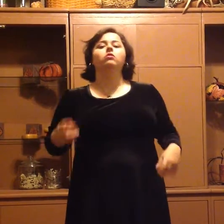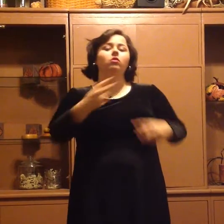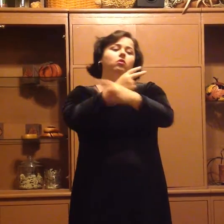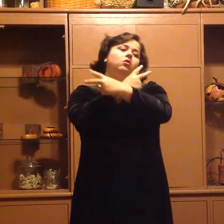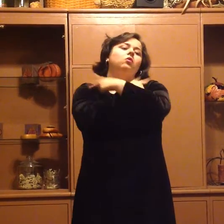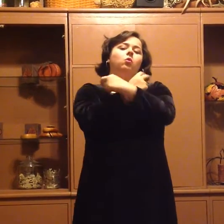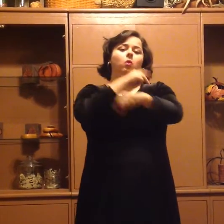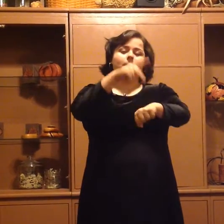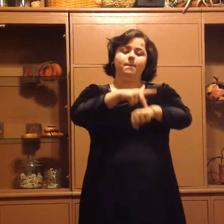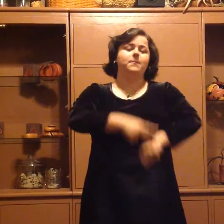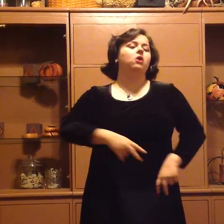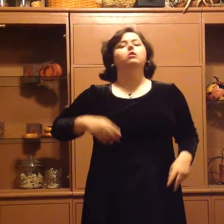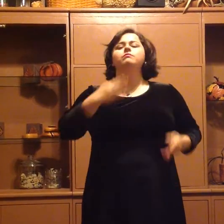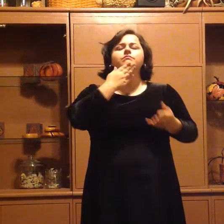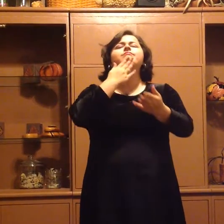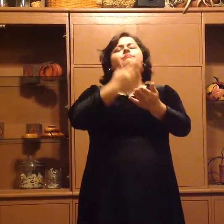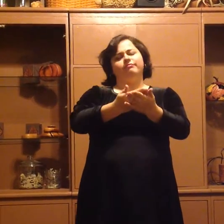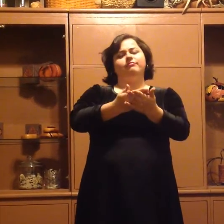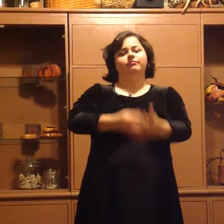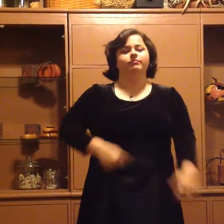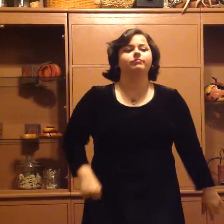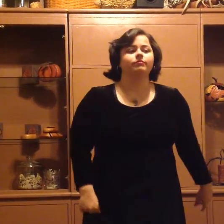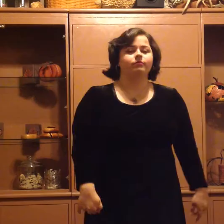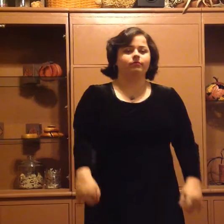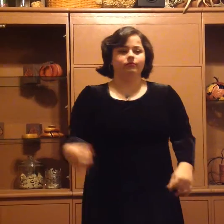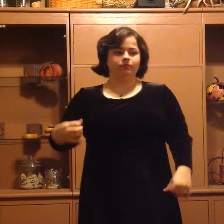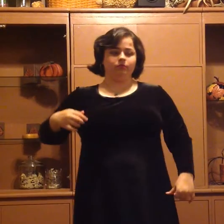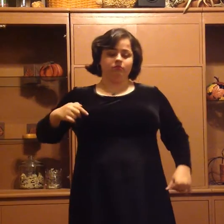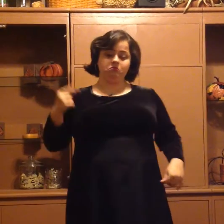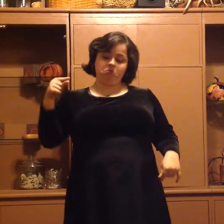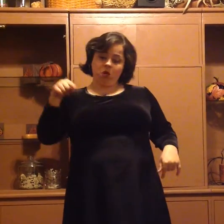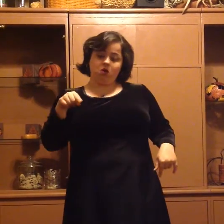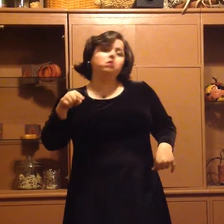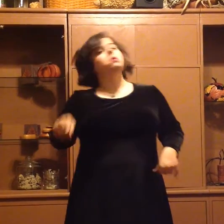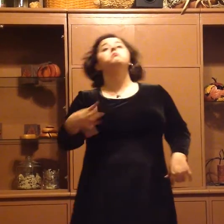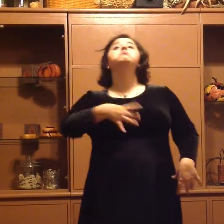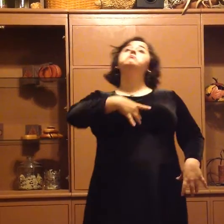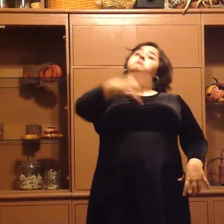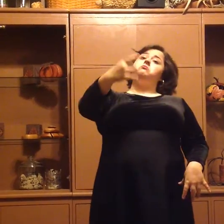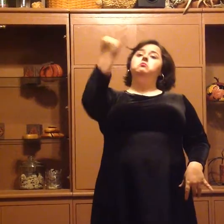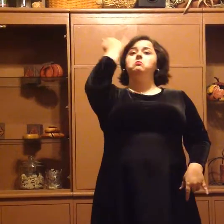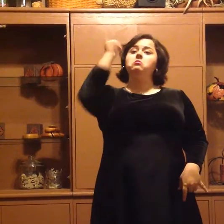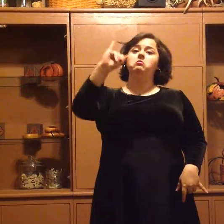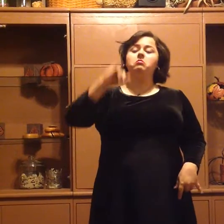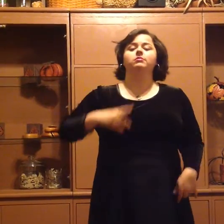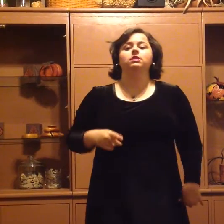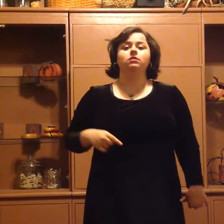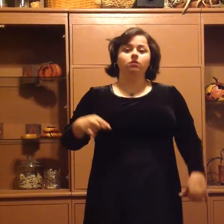more be well in Koala Park." The angry bears loved this idea. Each chose a